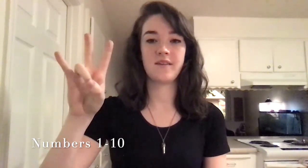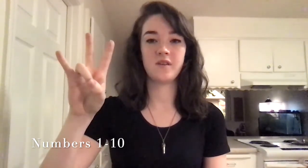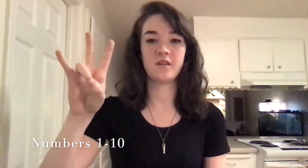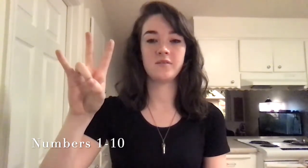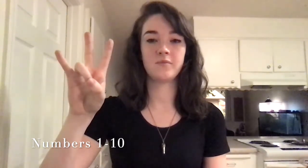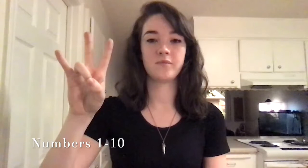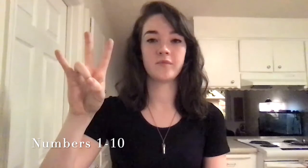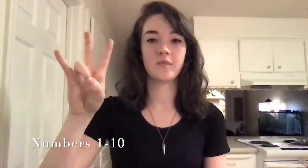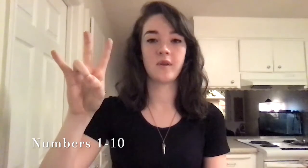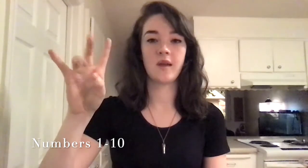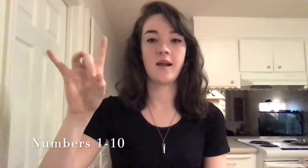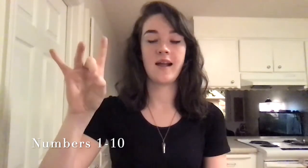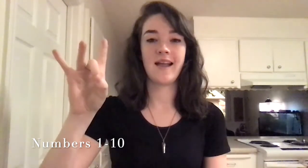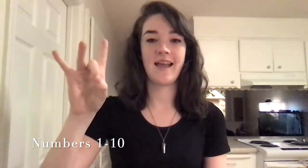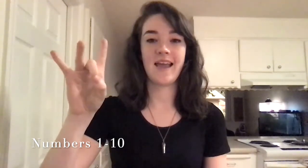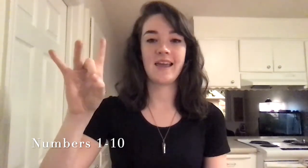7, 8,